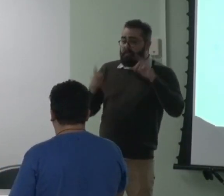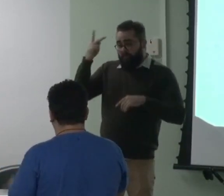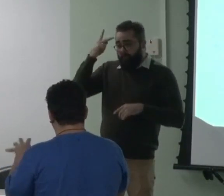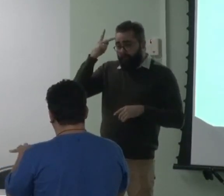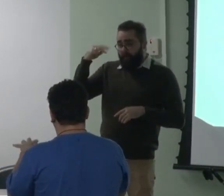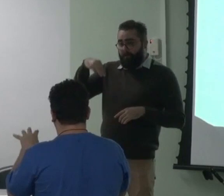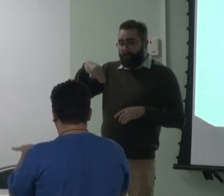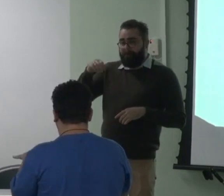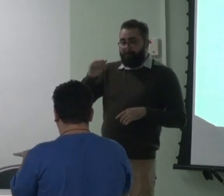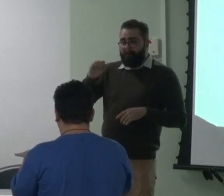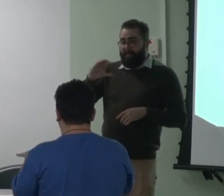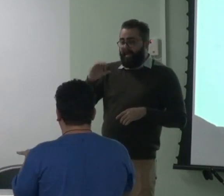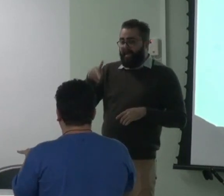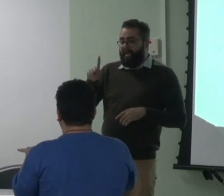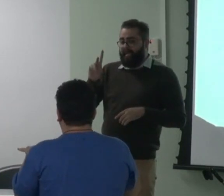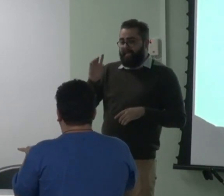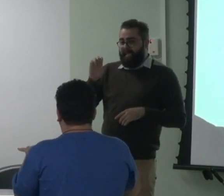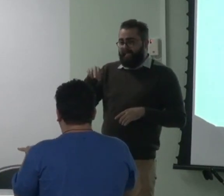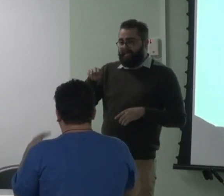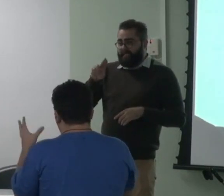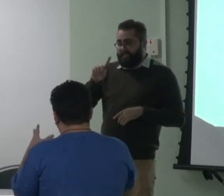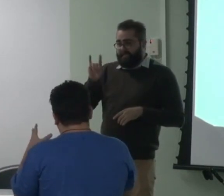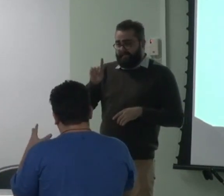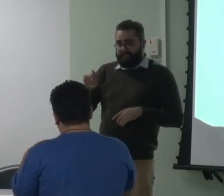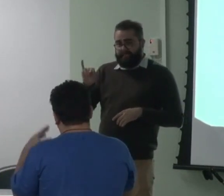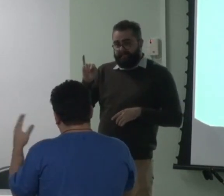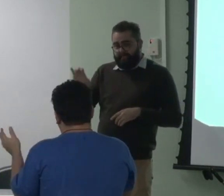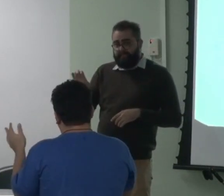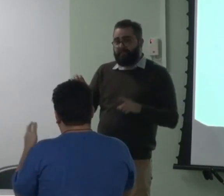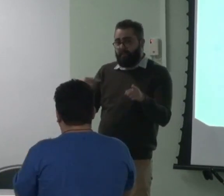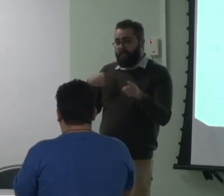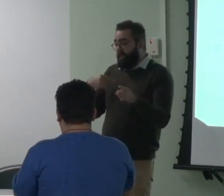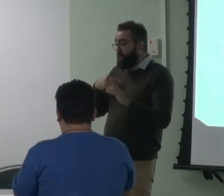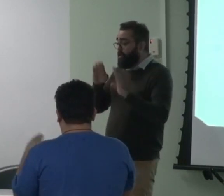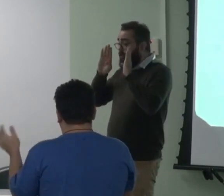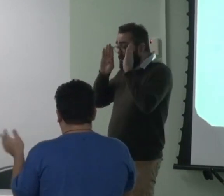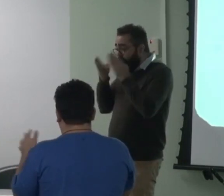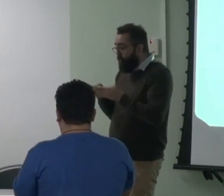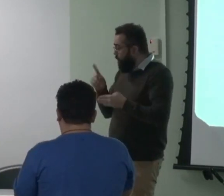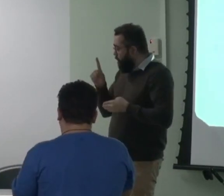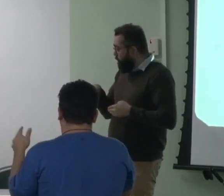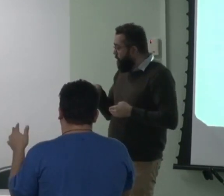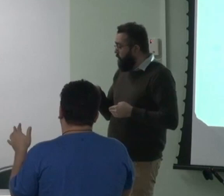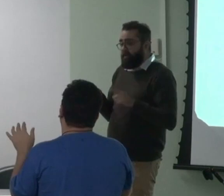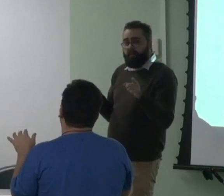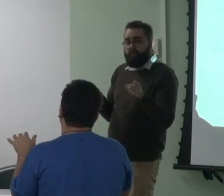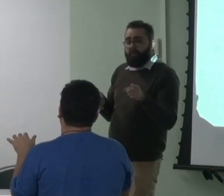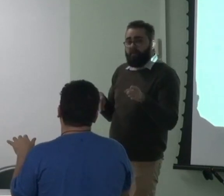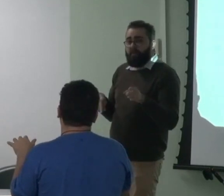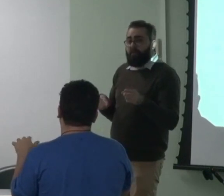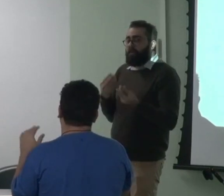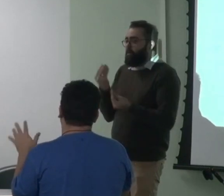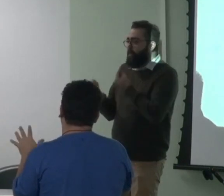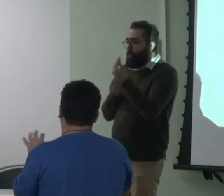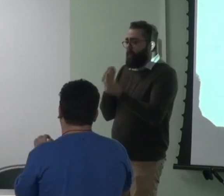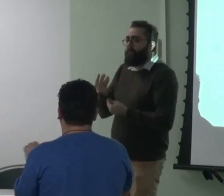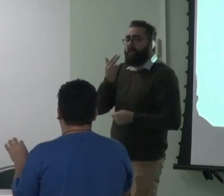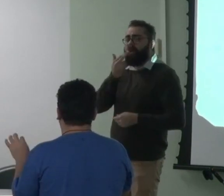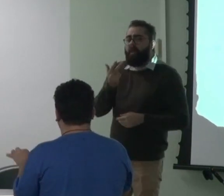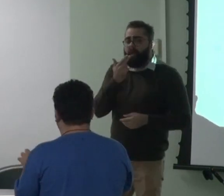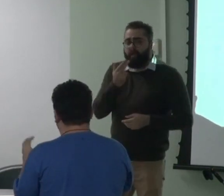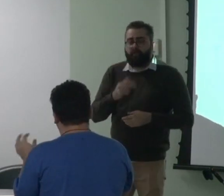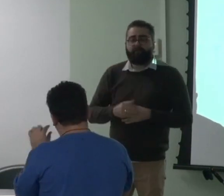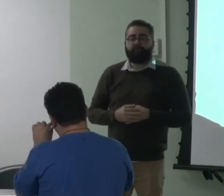Paulo. Leading my research, it is focused on plain legal language, and one of the topics I